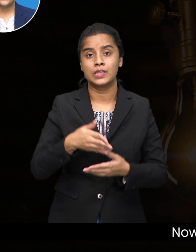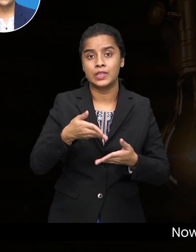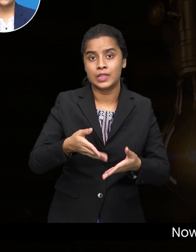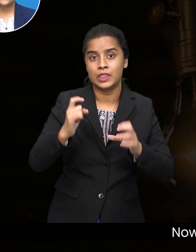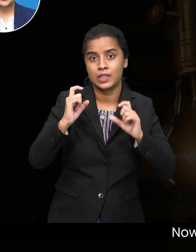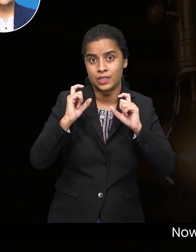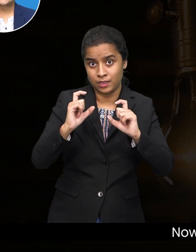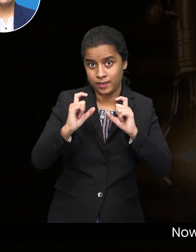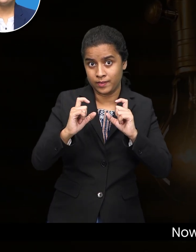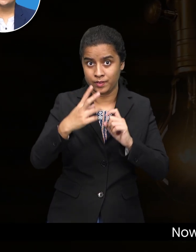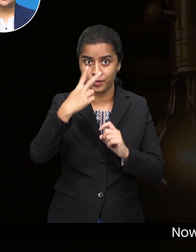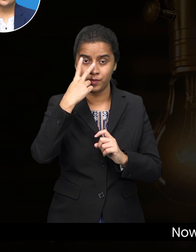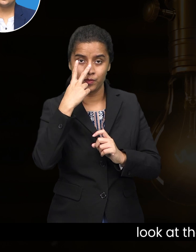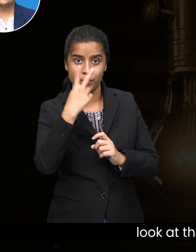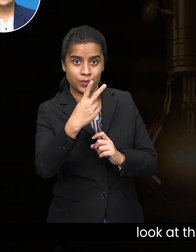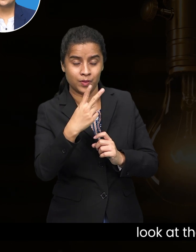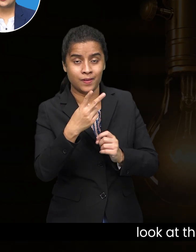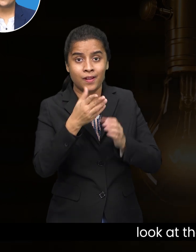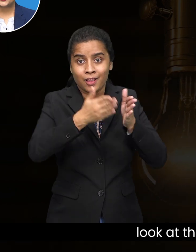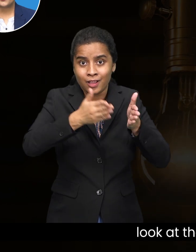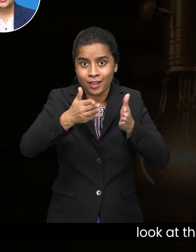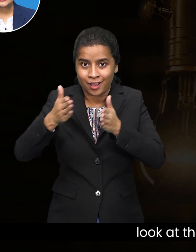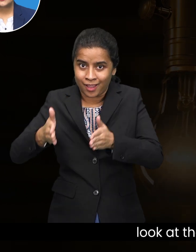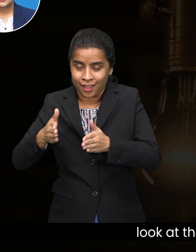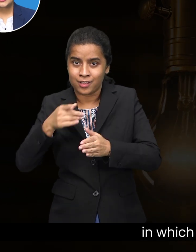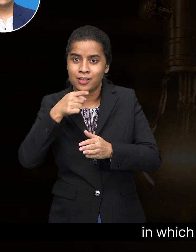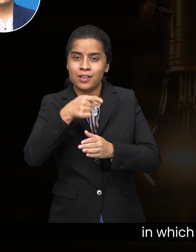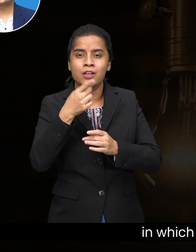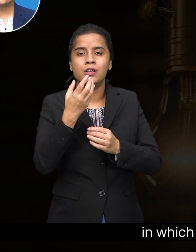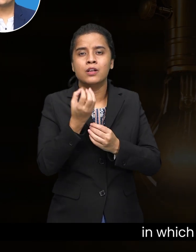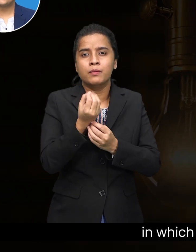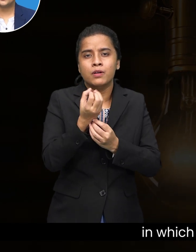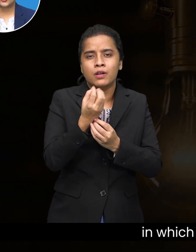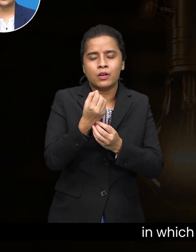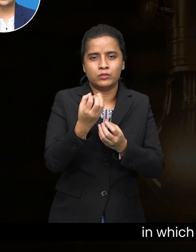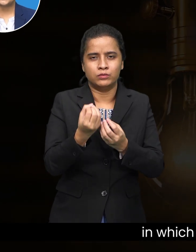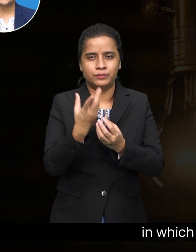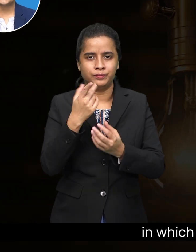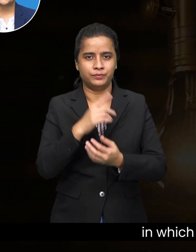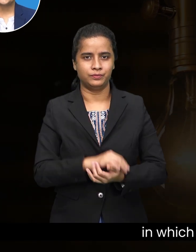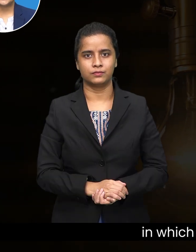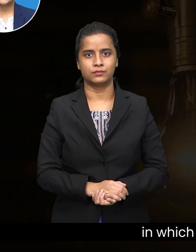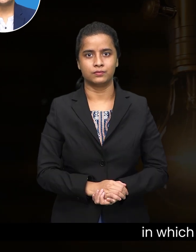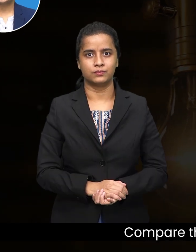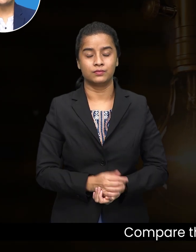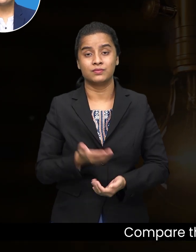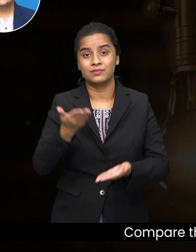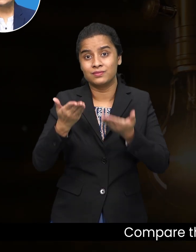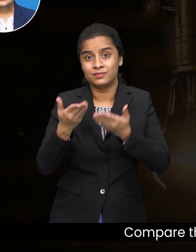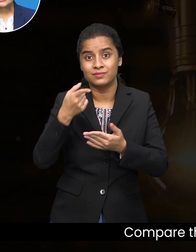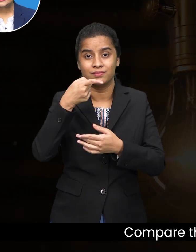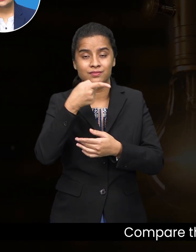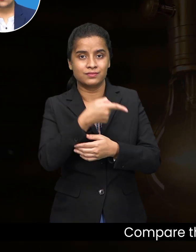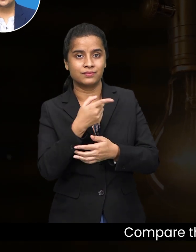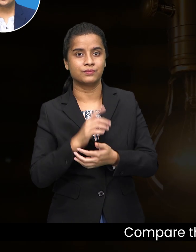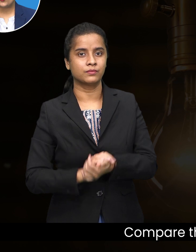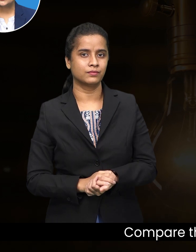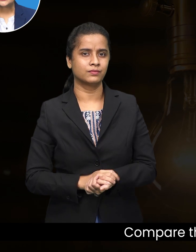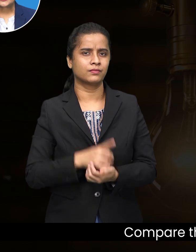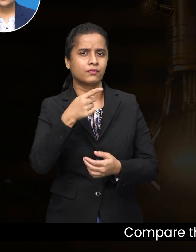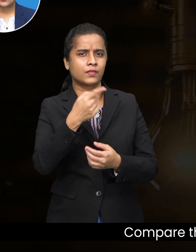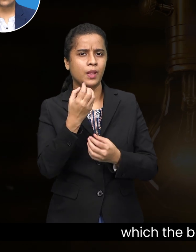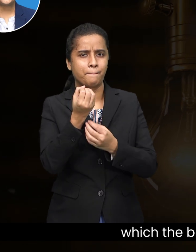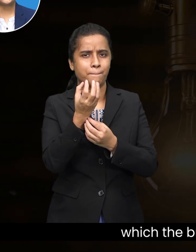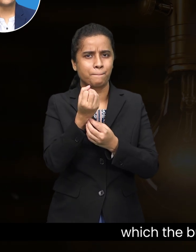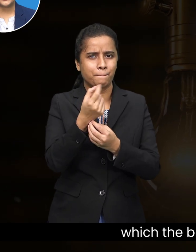Now, carefully look at the arrangements in which the bulb glows. Compare these with